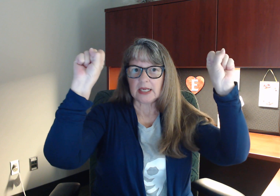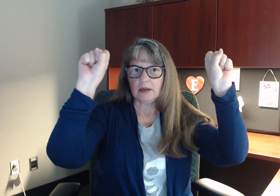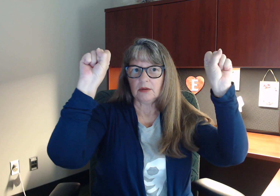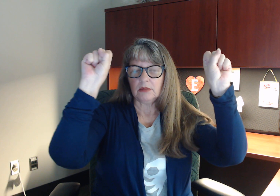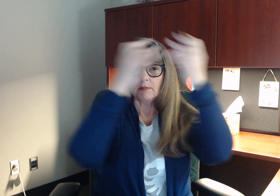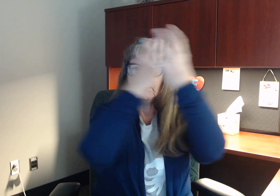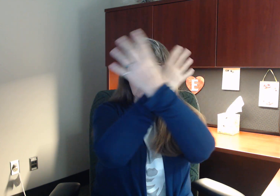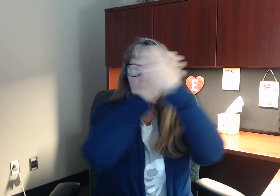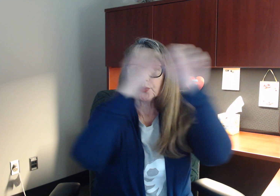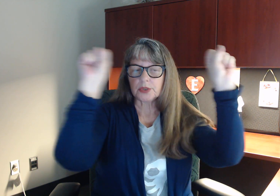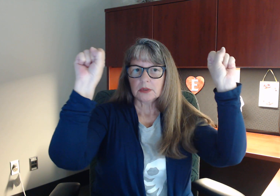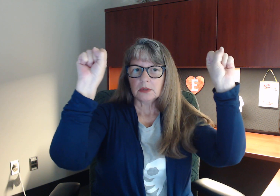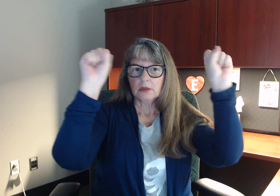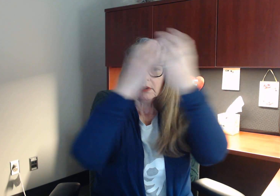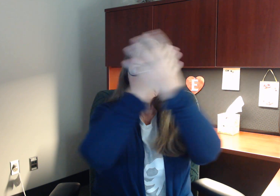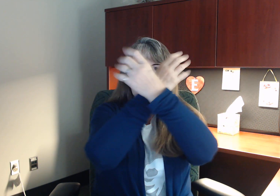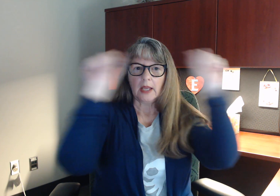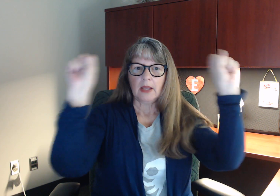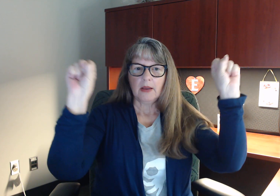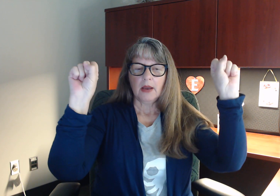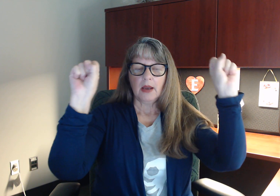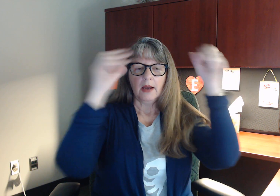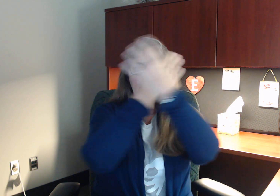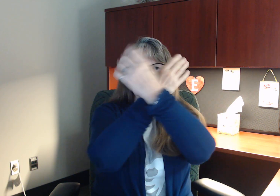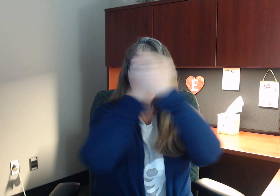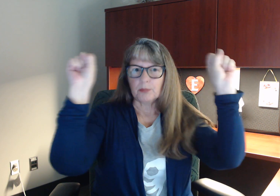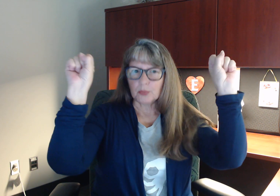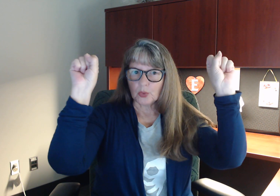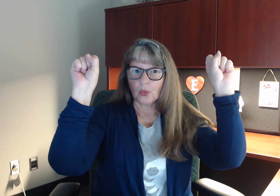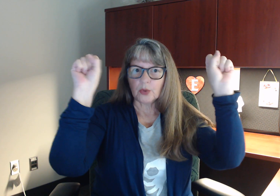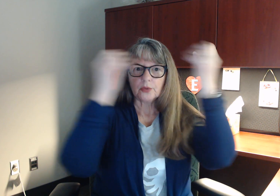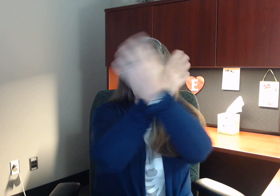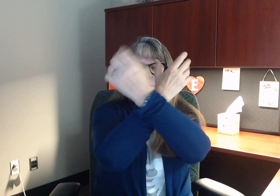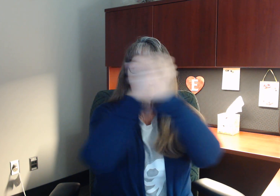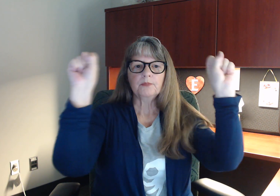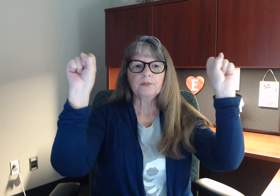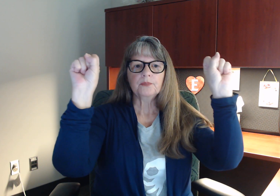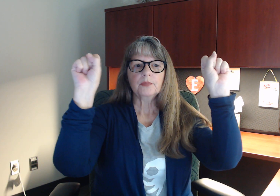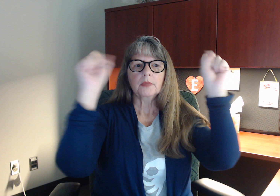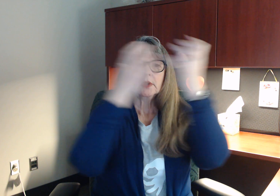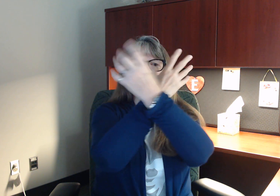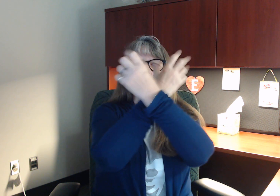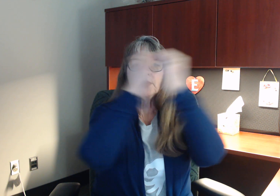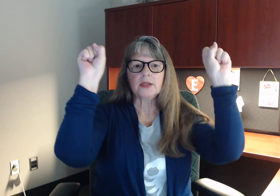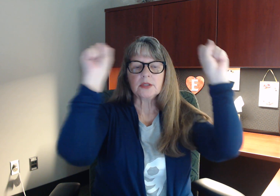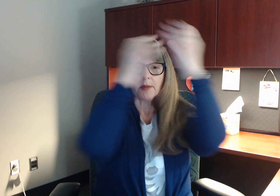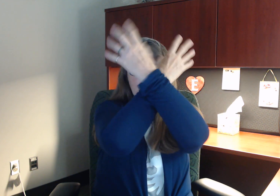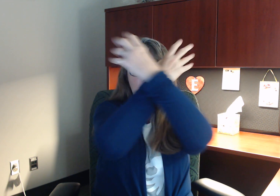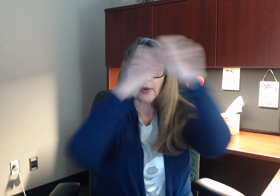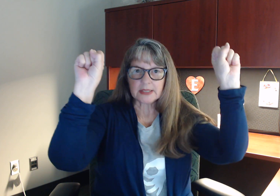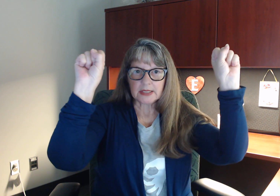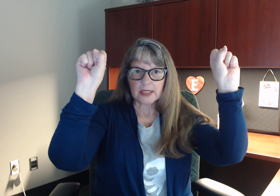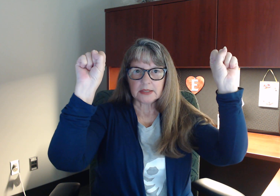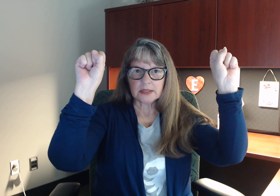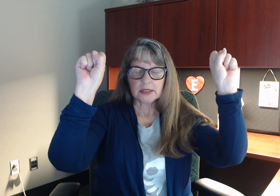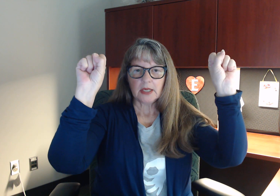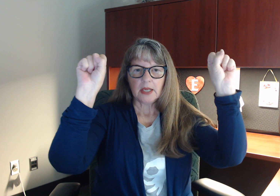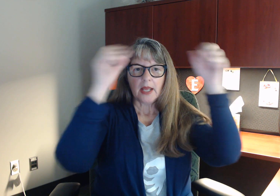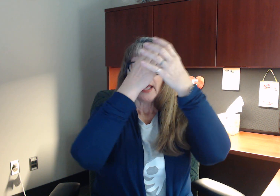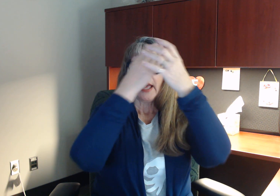taking bulls. Like a bullhorn or whatever. So that's president,